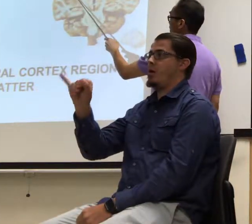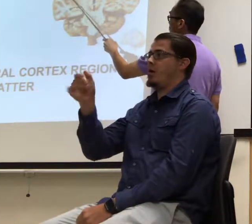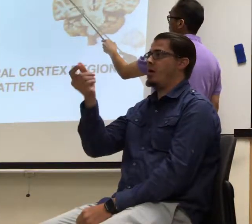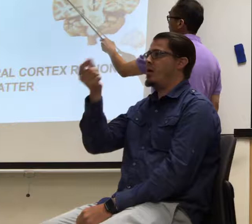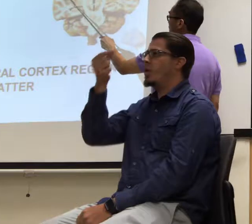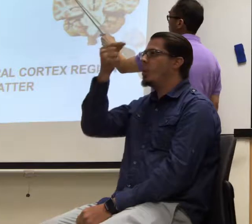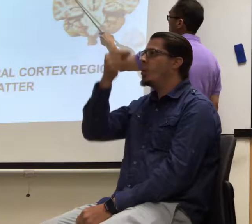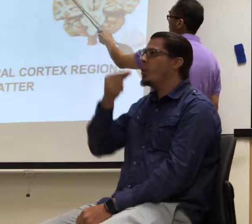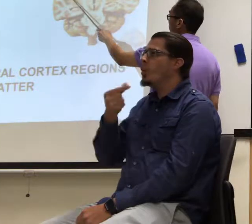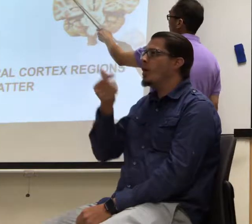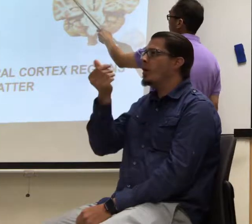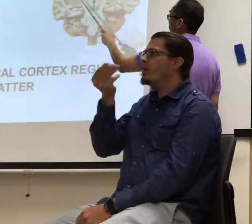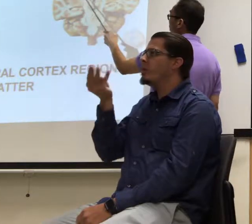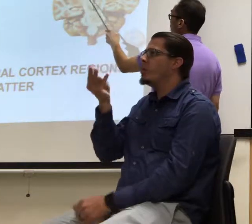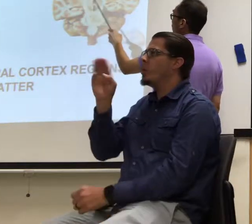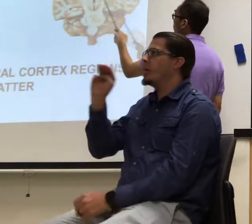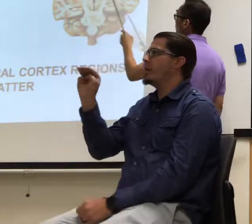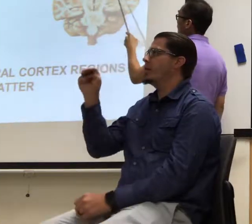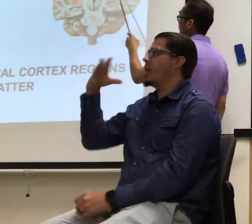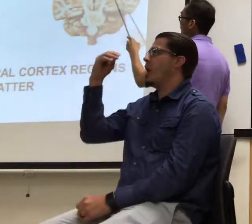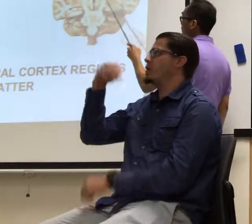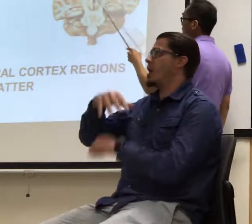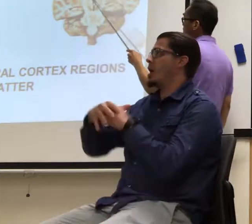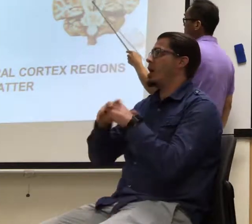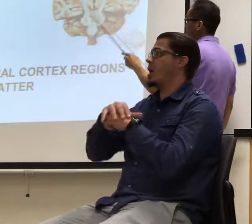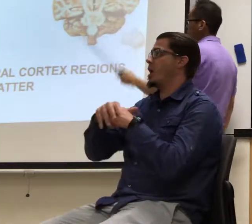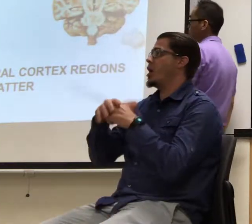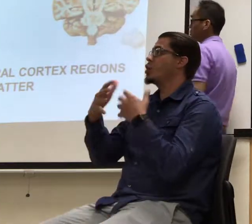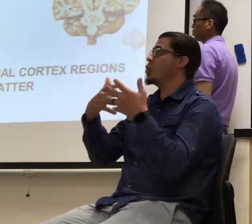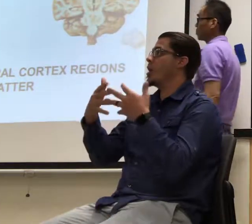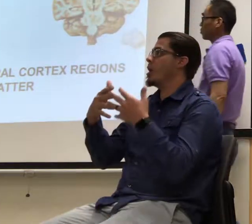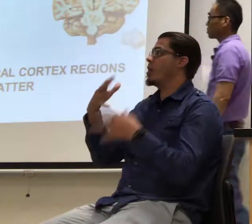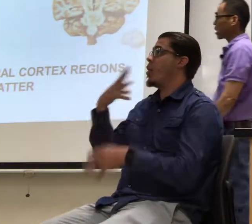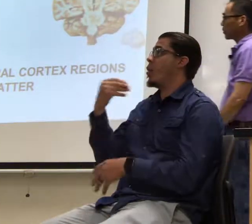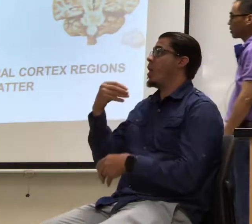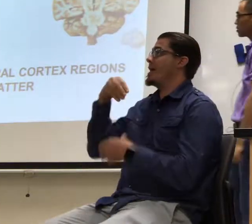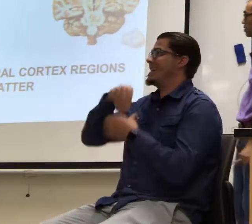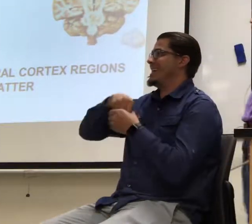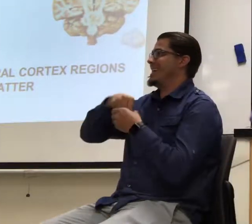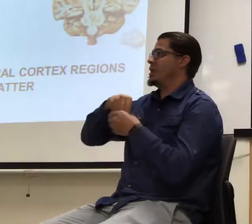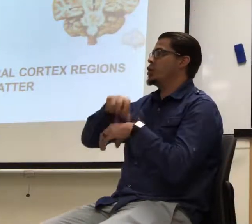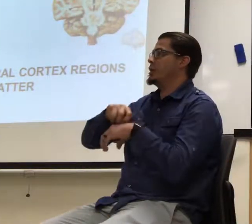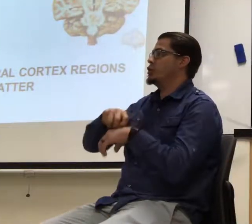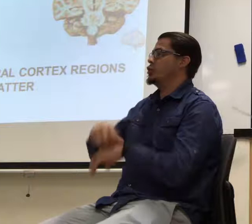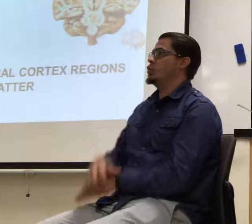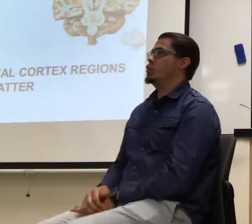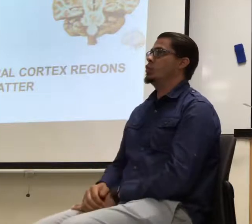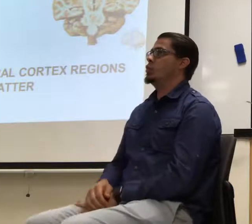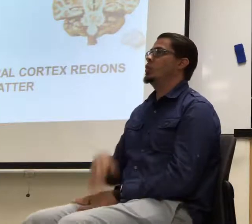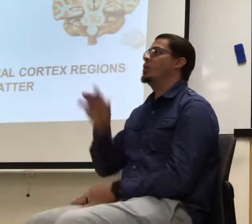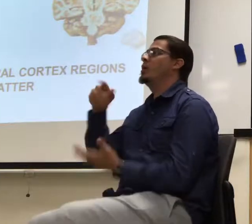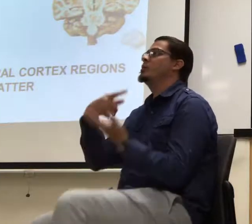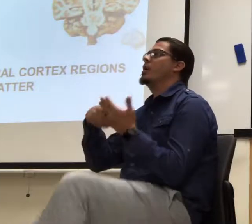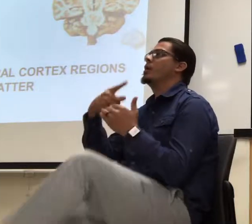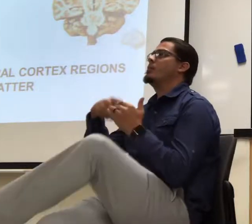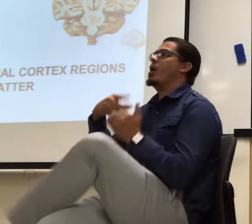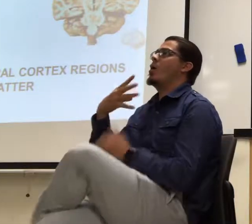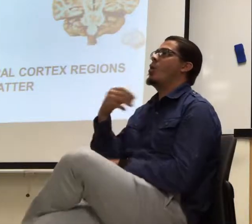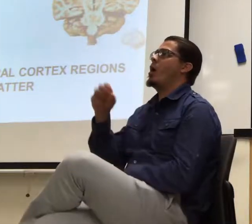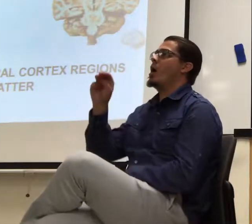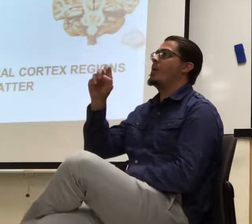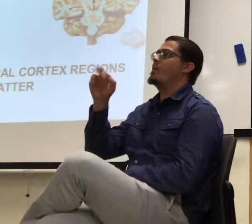millimeters on the outside is the gray matter. All the white matter is the inner tissue. We'll talk about some white matter nuclei